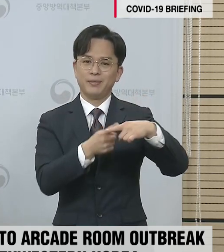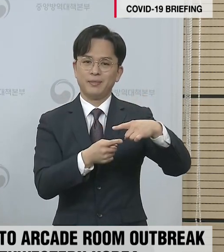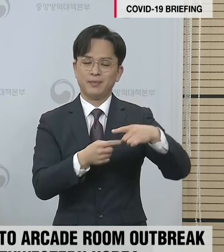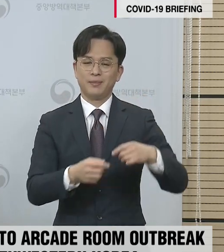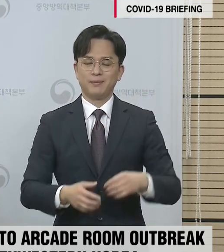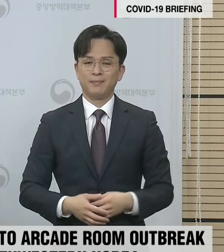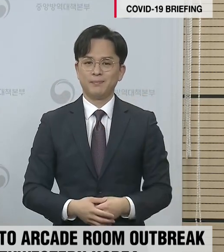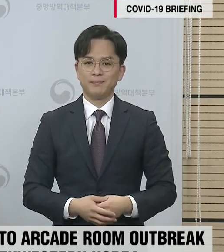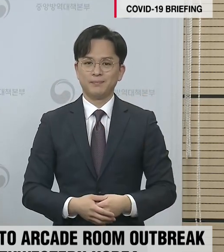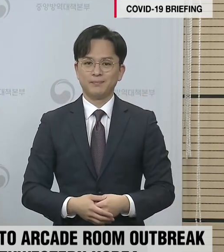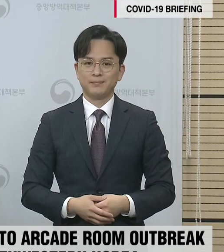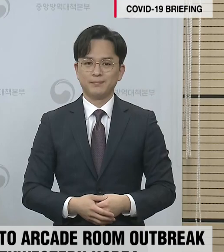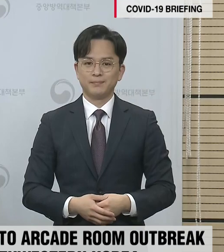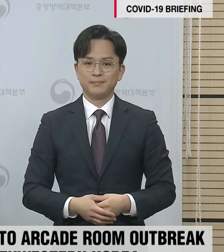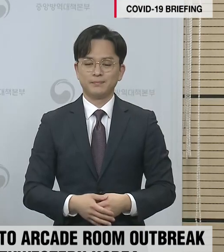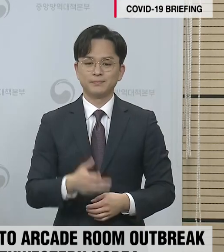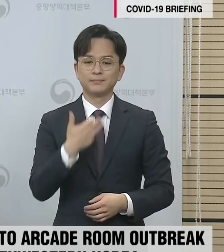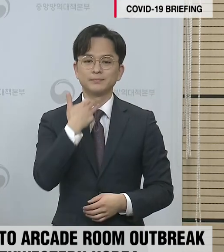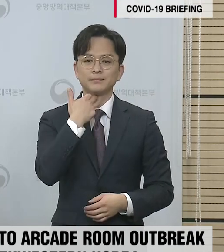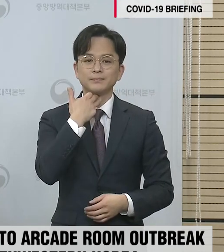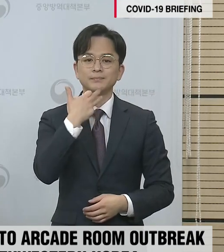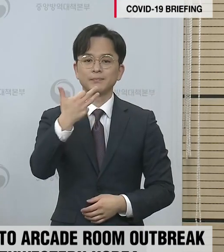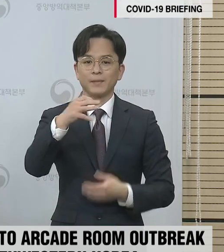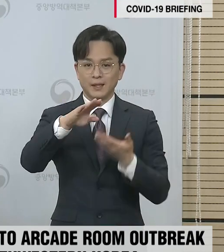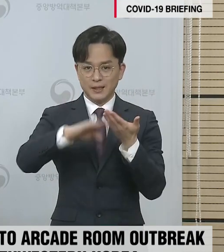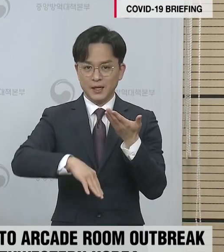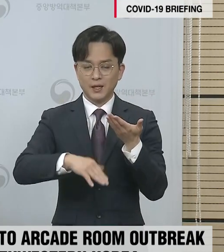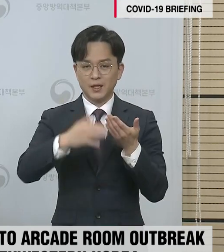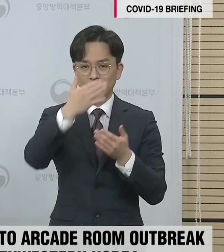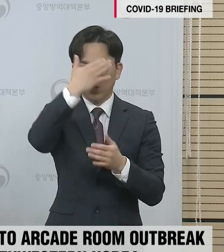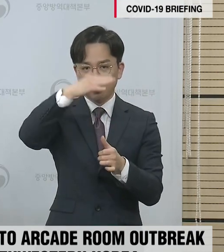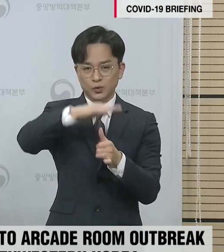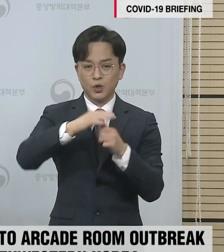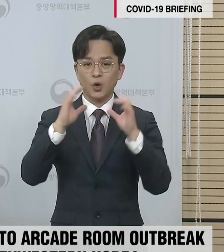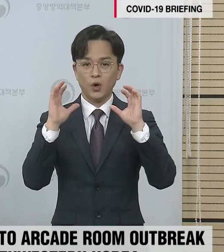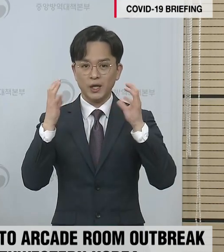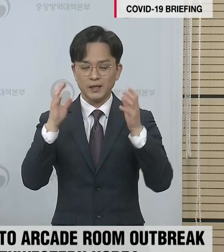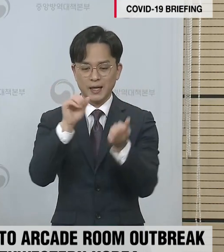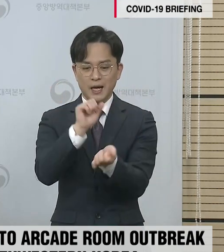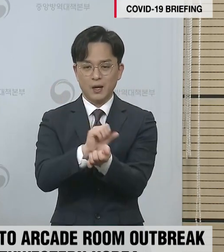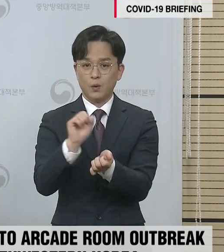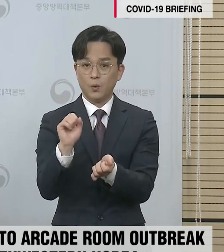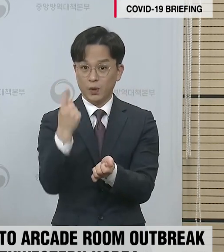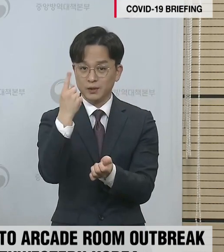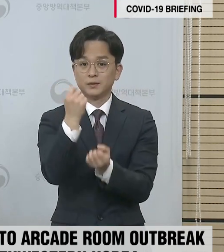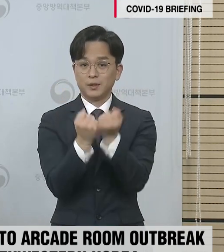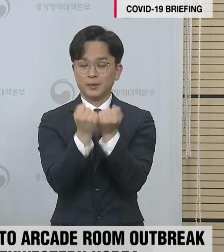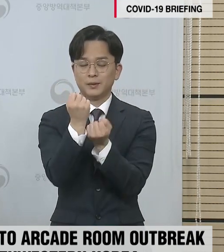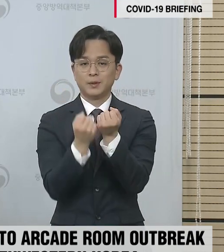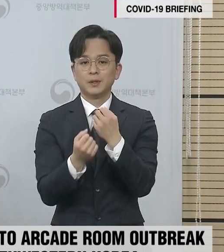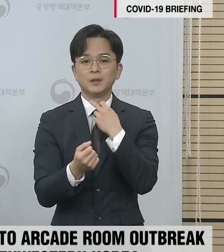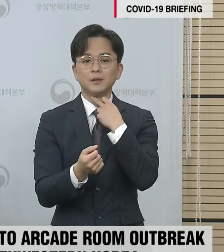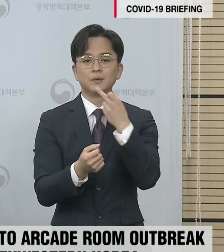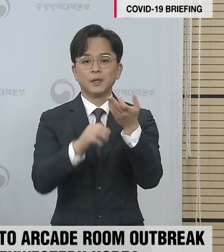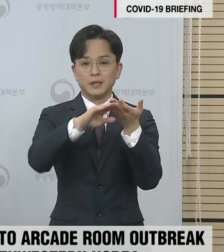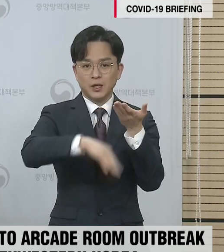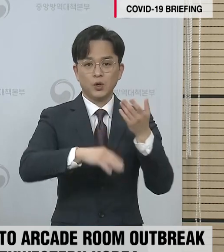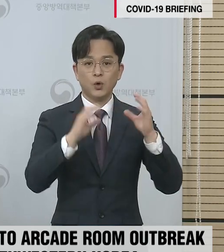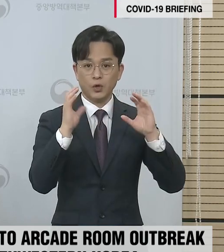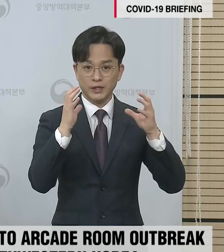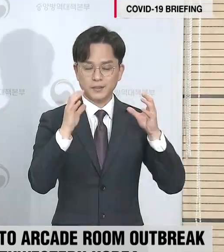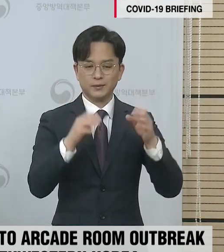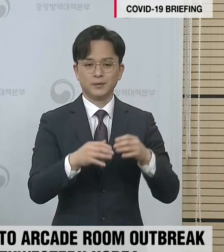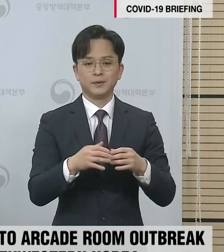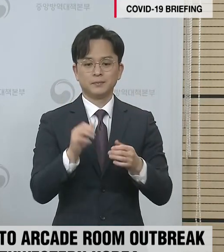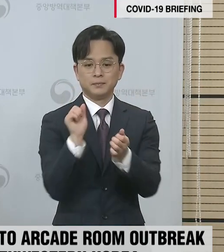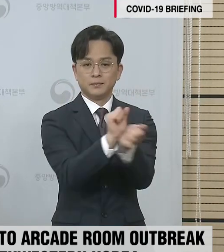the confirmed cases. And looking at the sources of infection for these juvenile cases under the age of